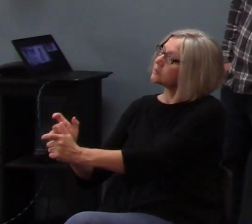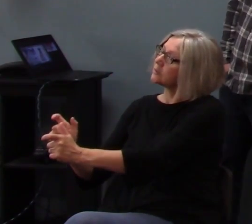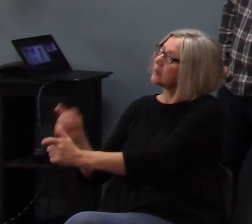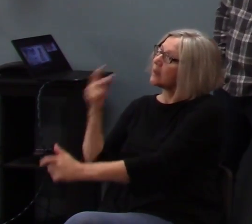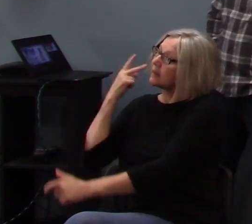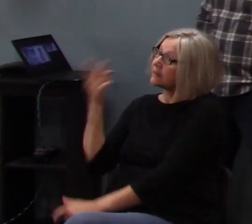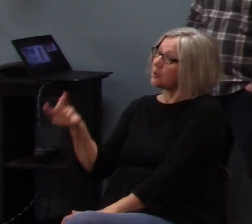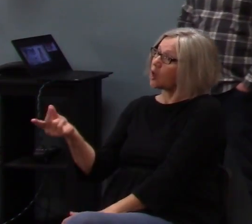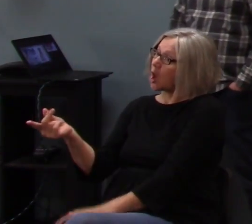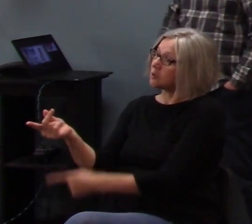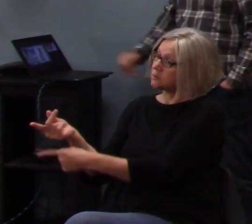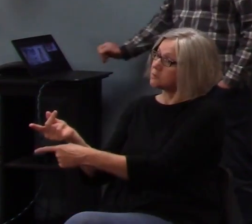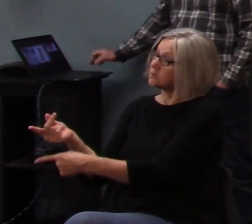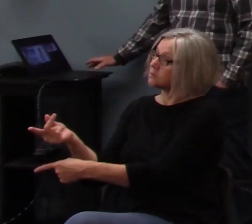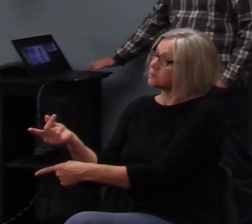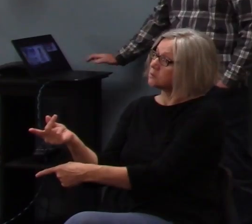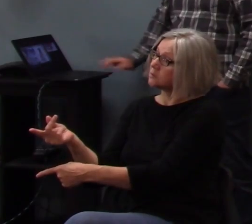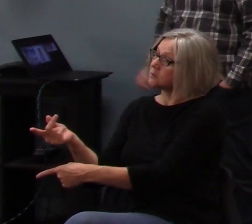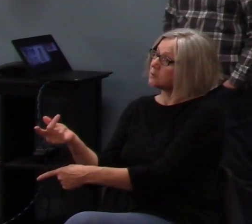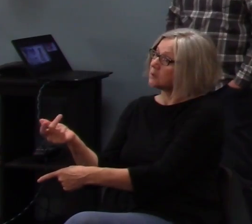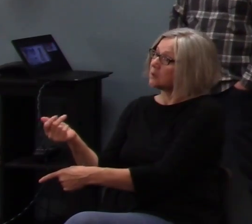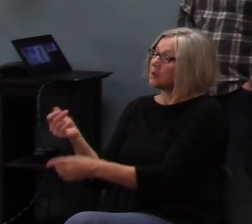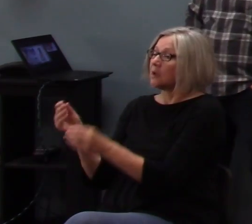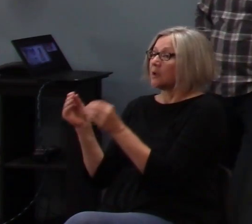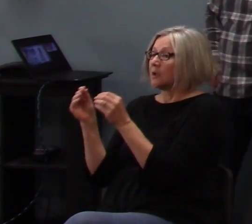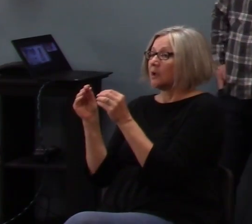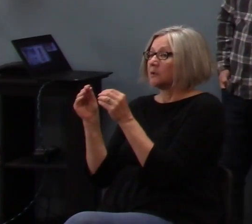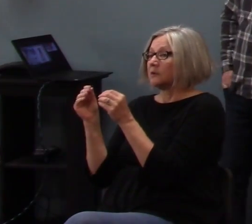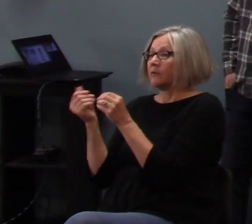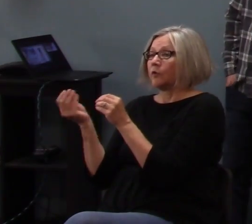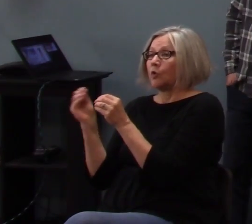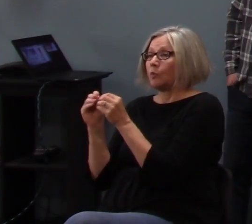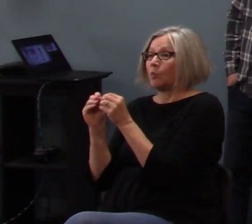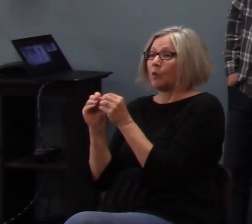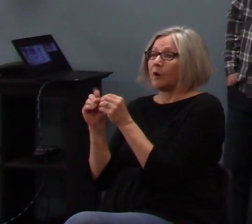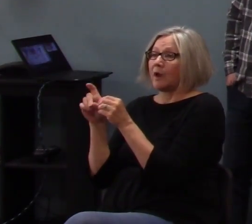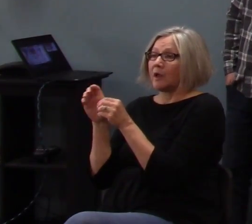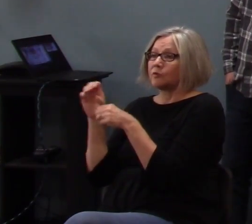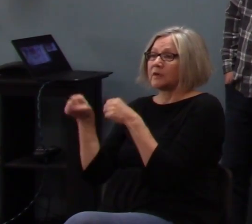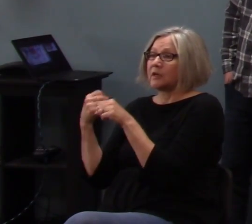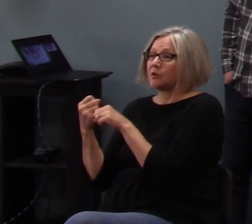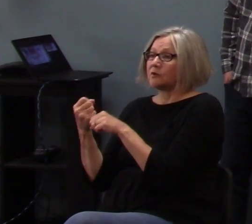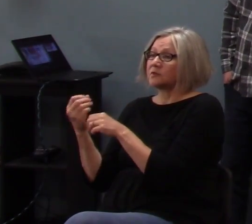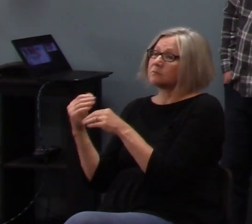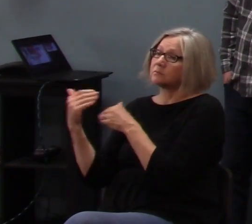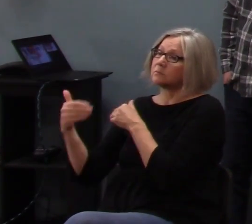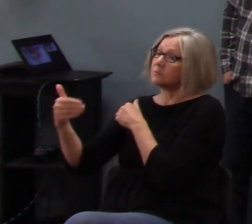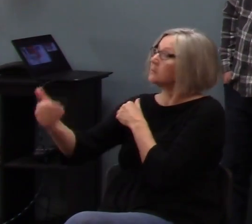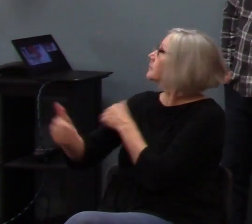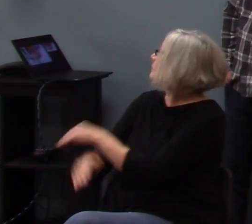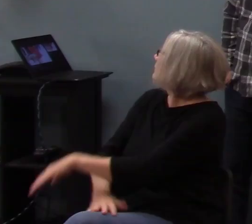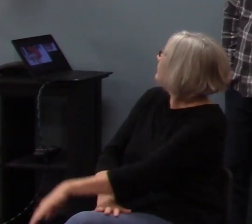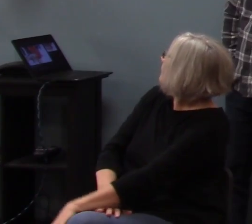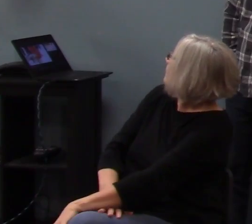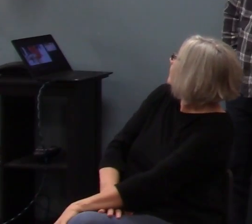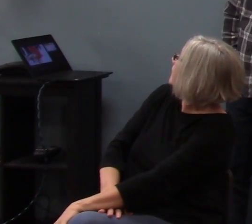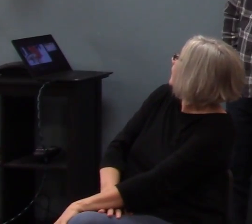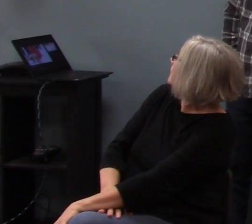little dog like this, a couple hundred years more. Oh, there it is.